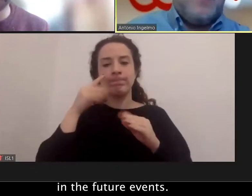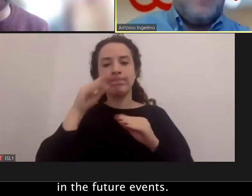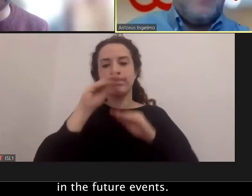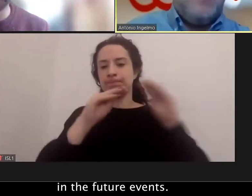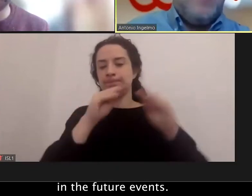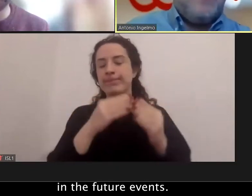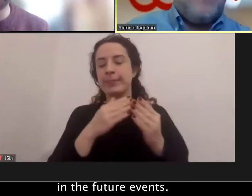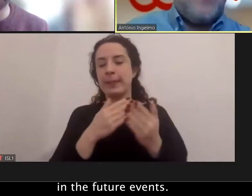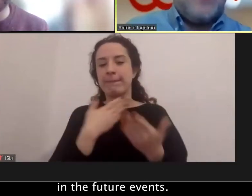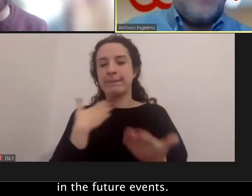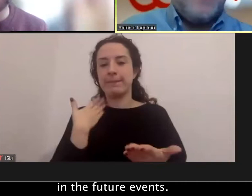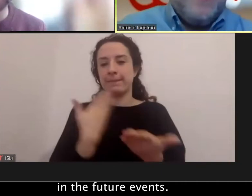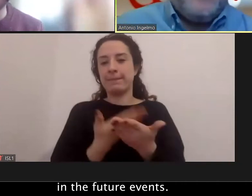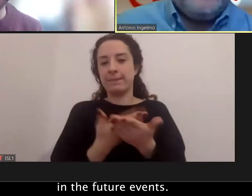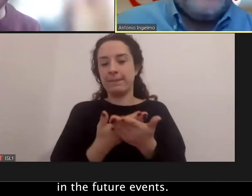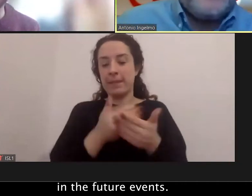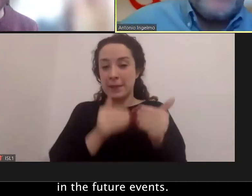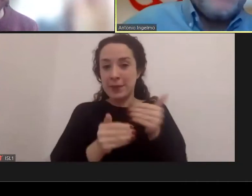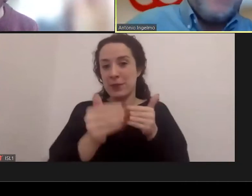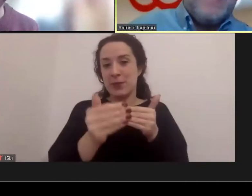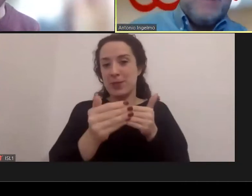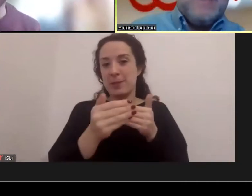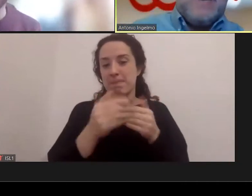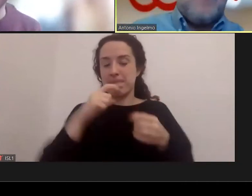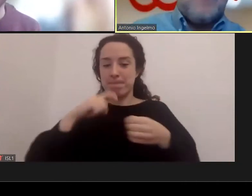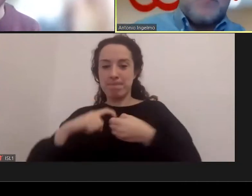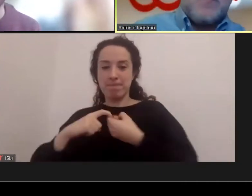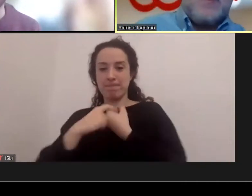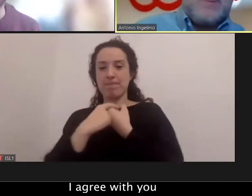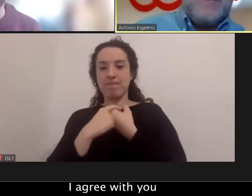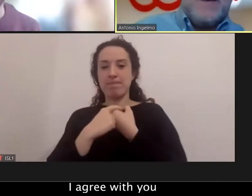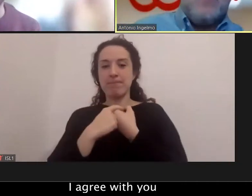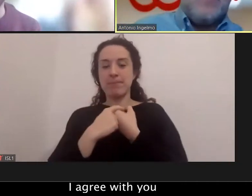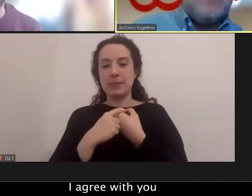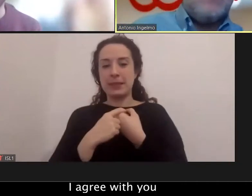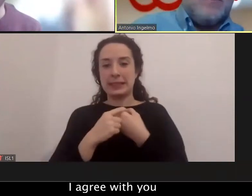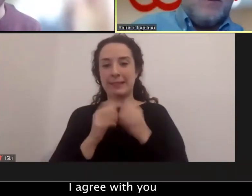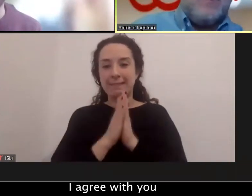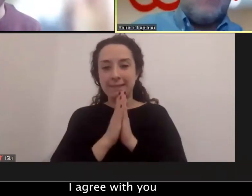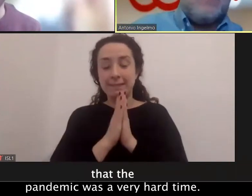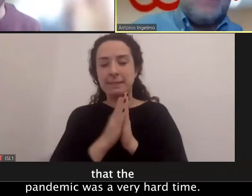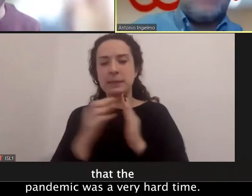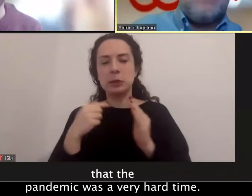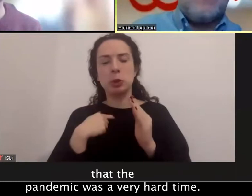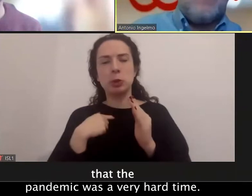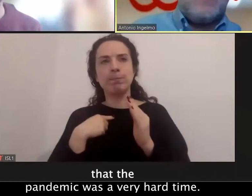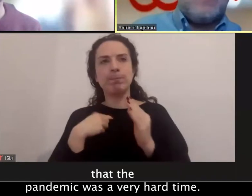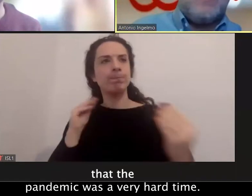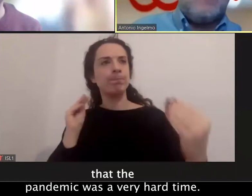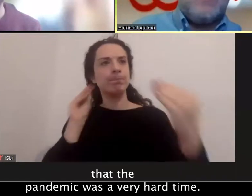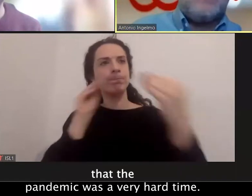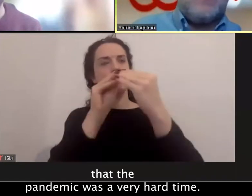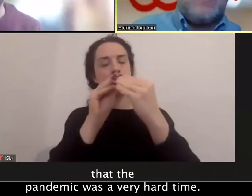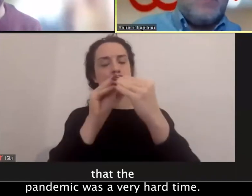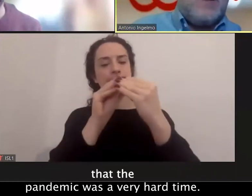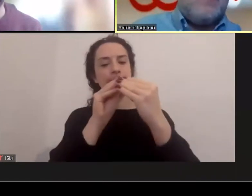in the future events. I agree with you that the pandemic